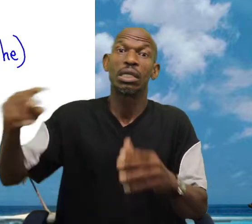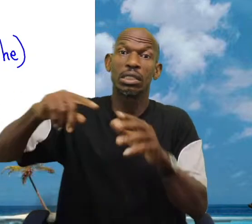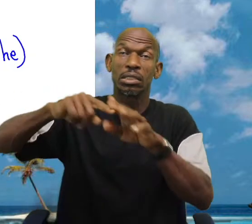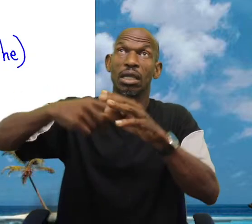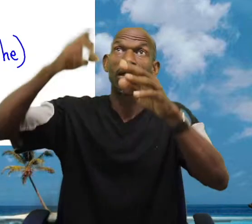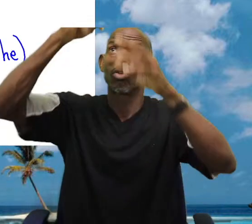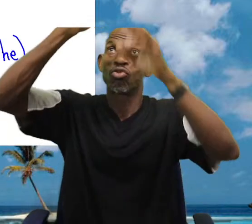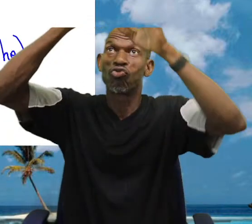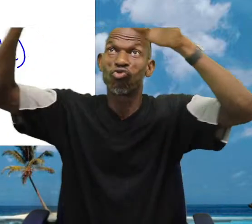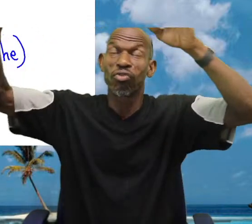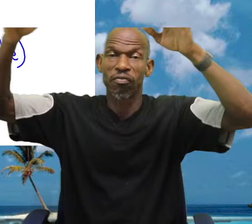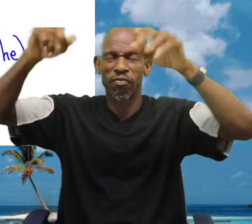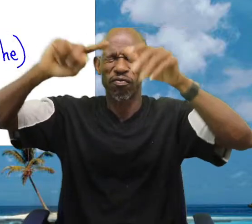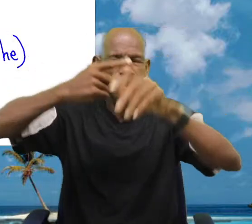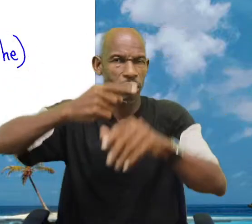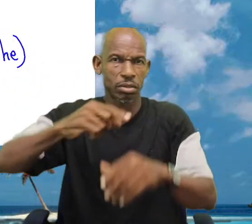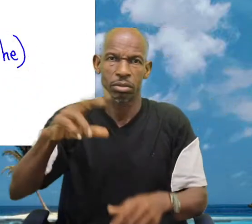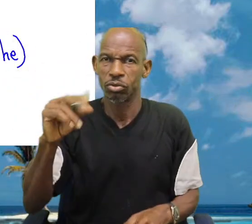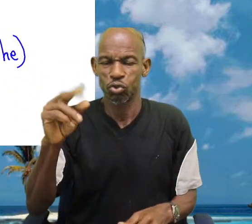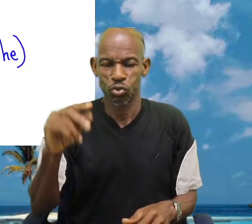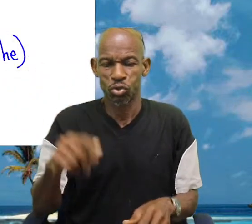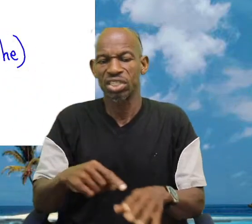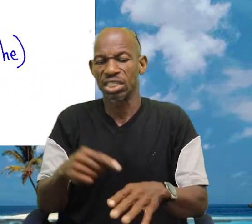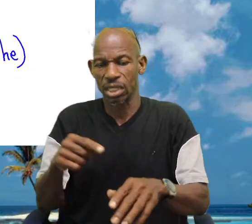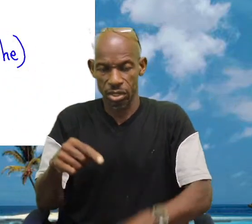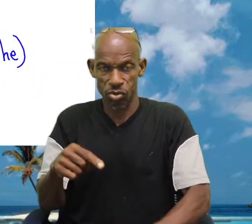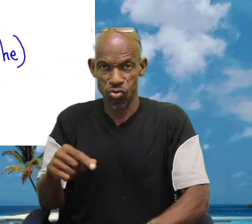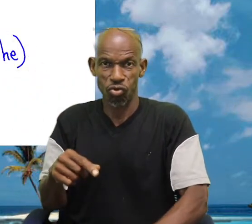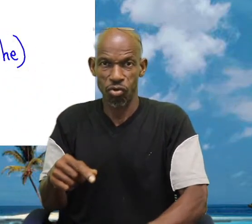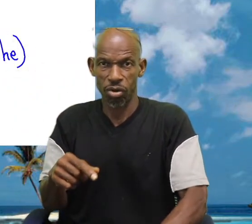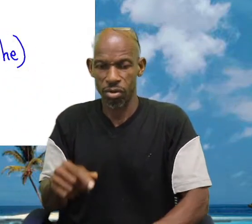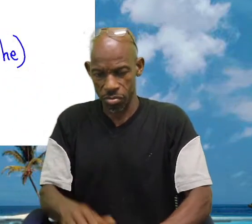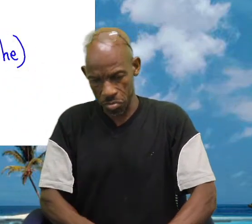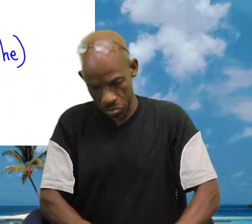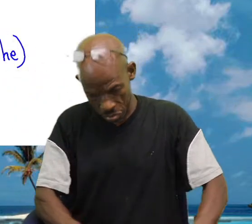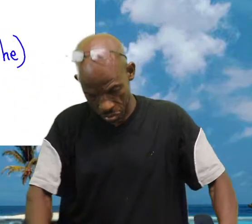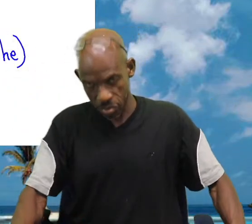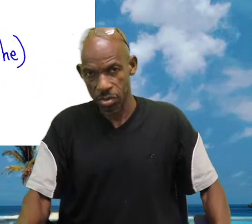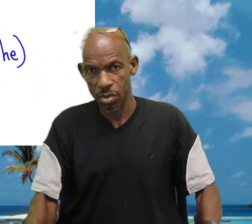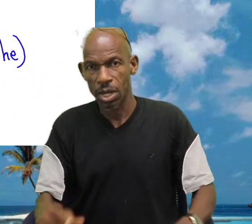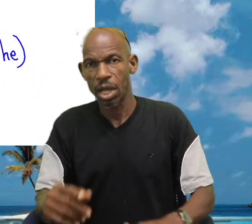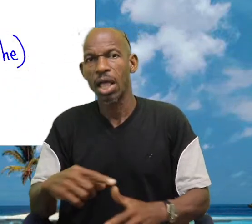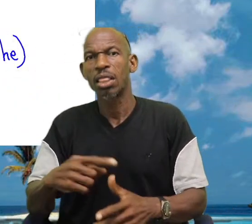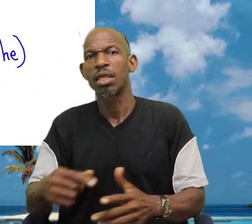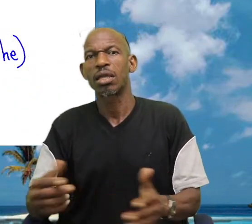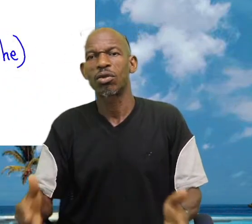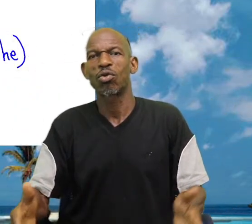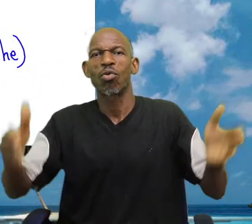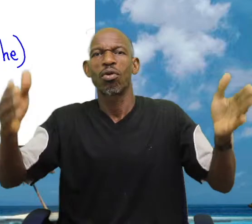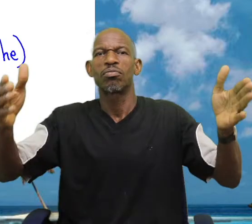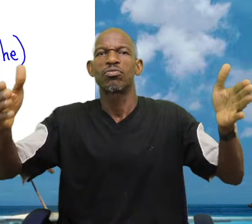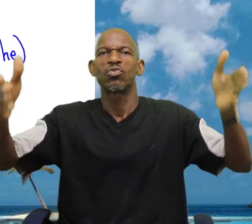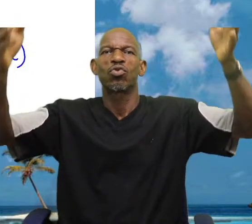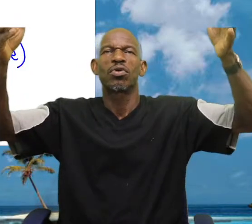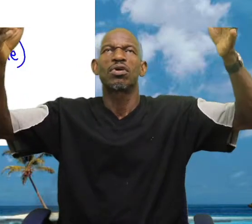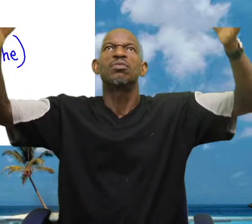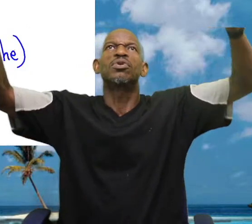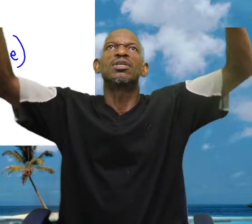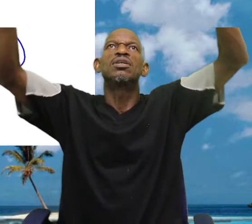The foundation is for you to understand all these parts of speech and learn what it is all